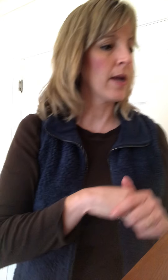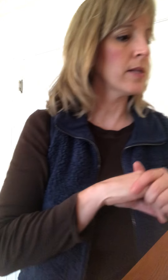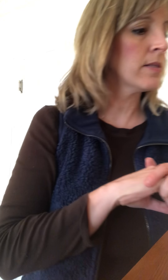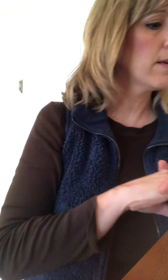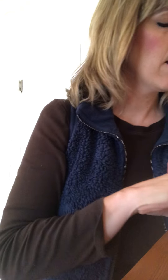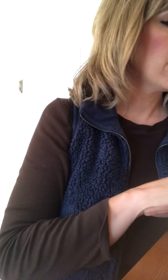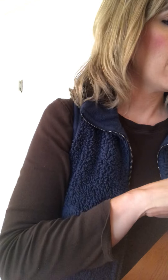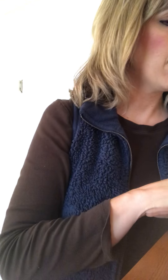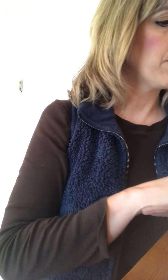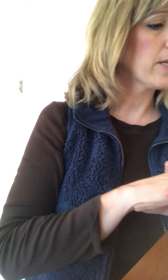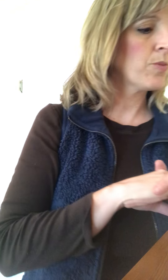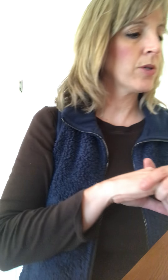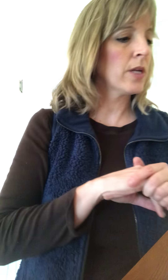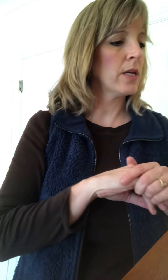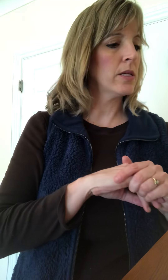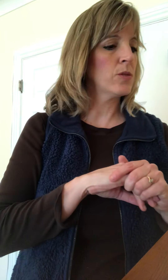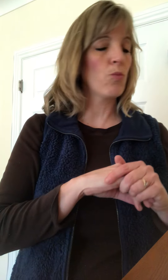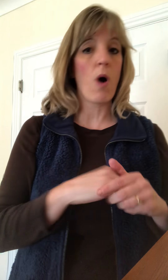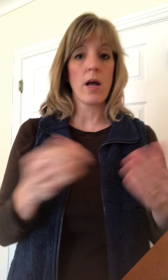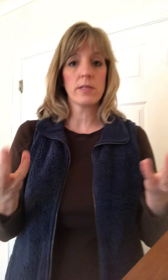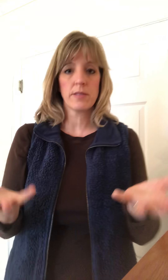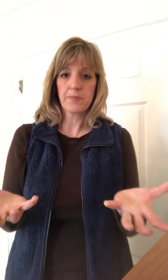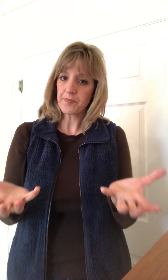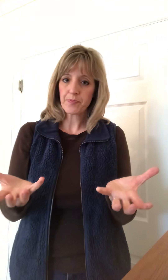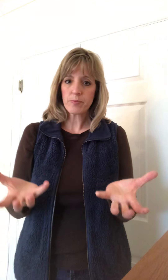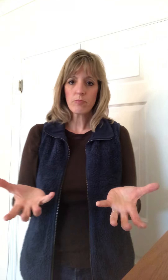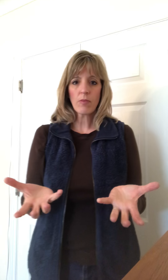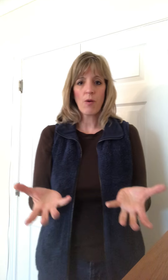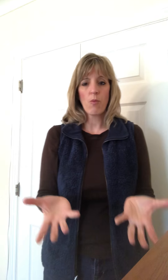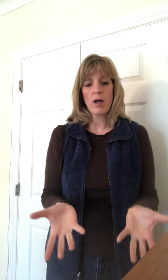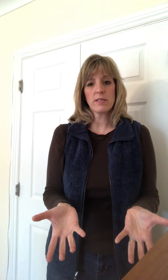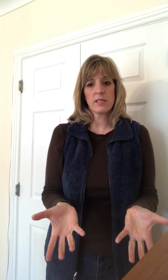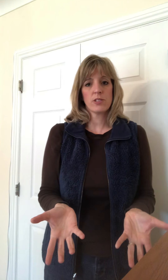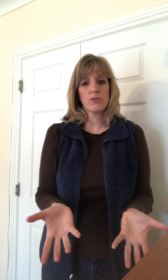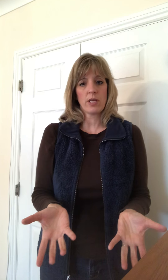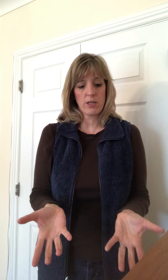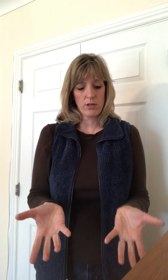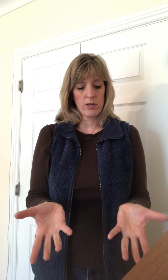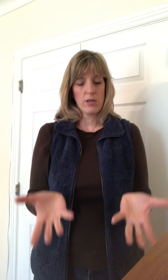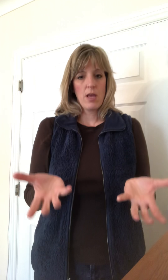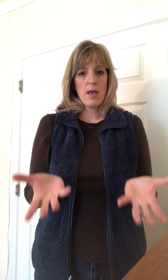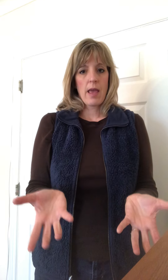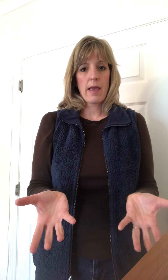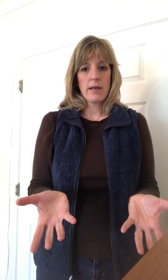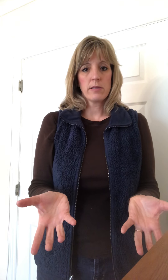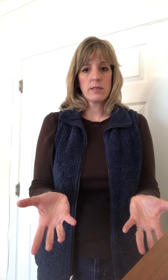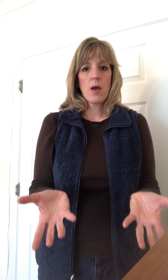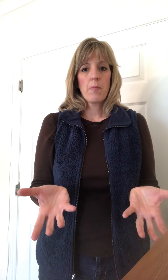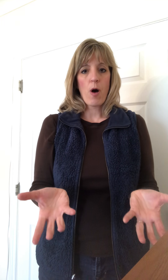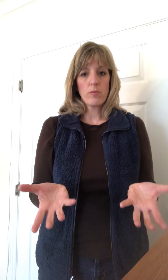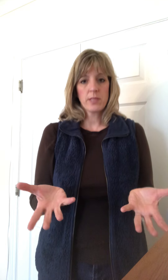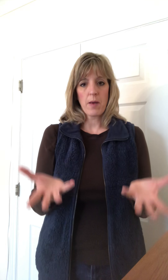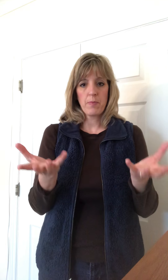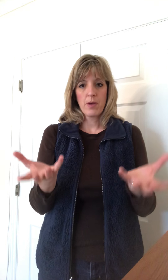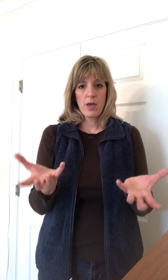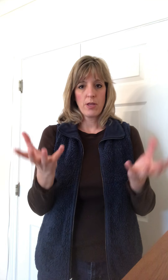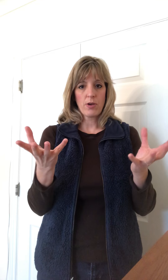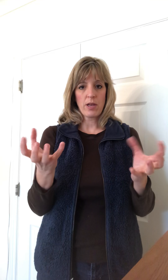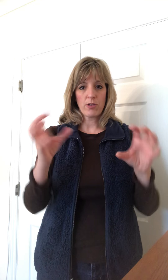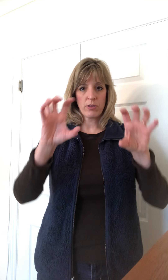right. Next word is want. Want is you take your hands, palms up, and you kind of crook